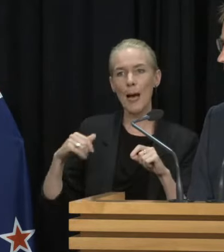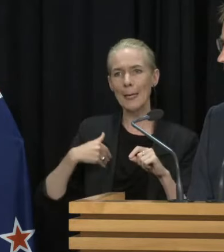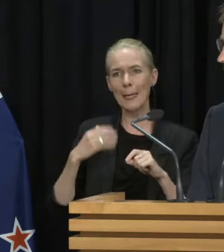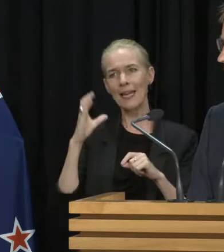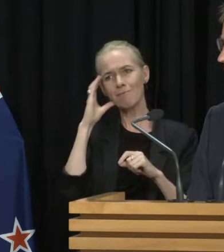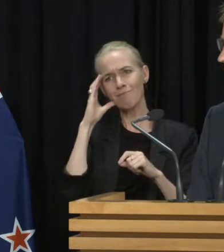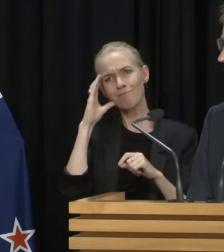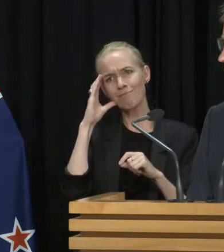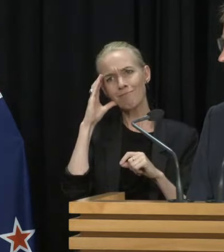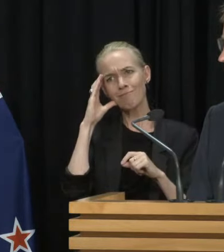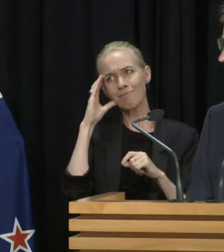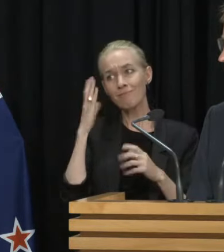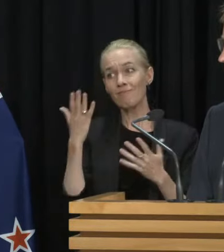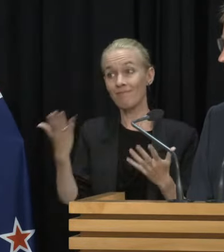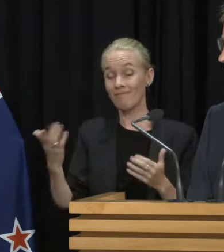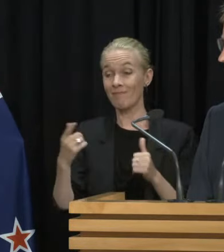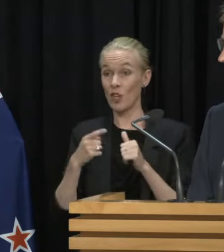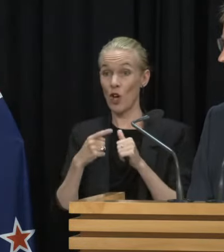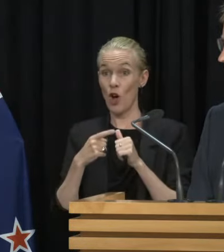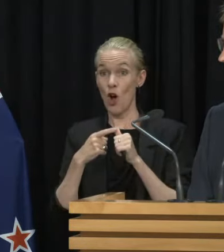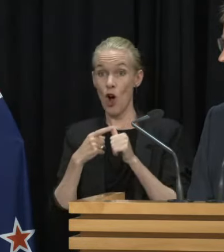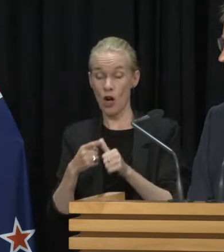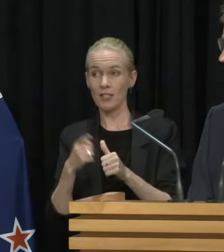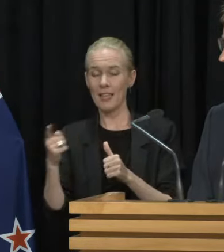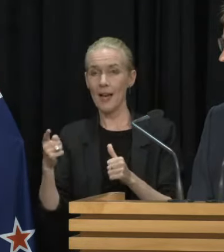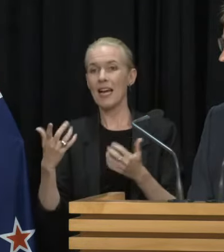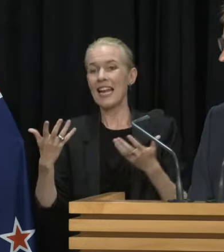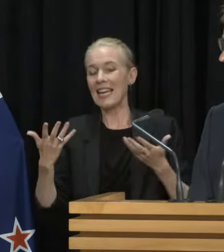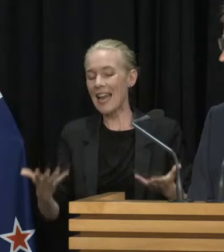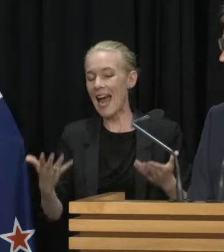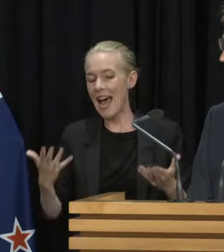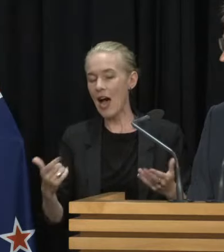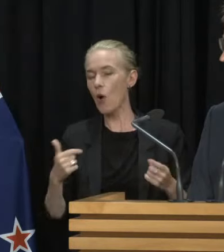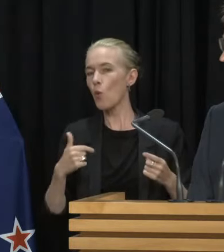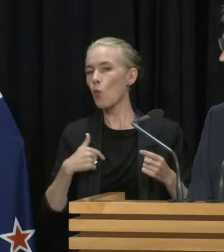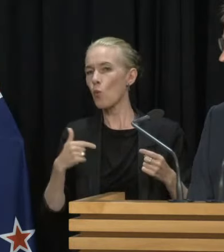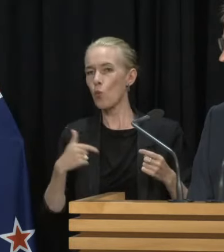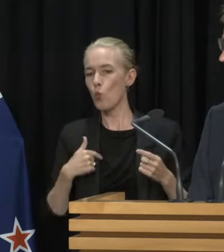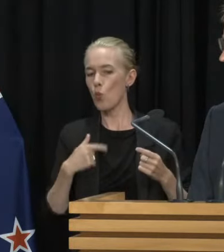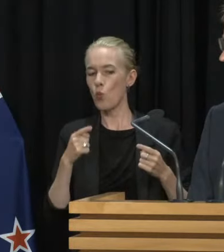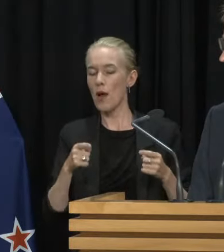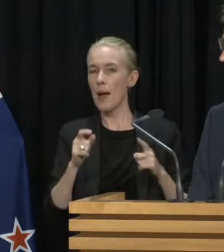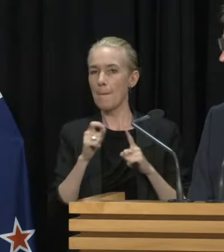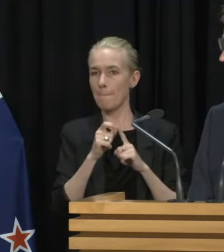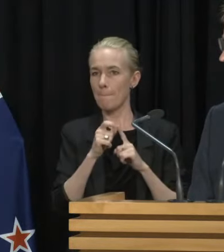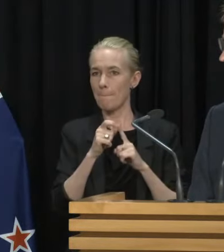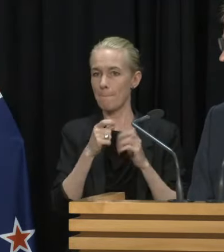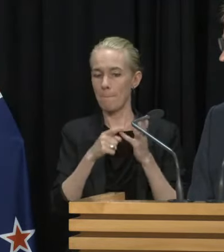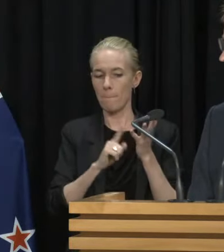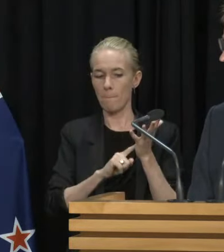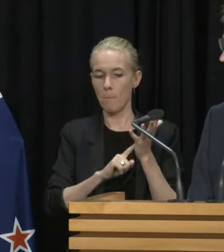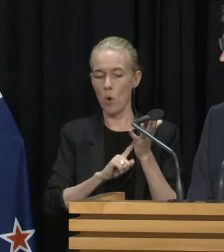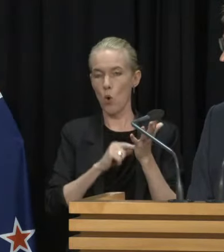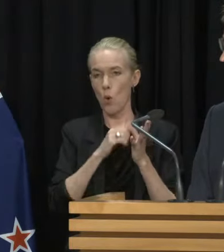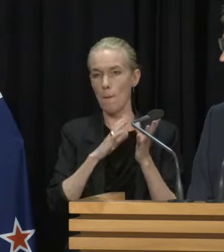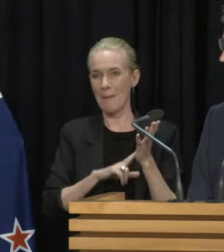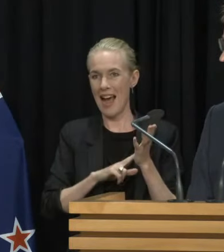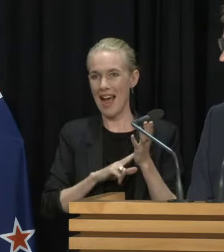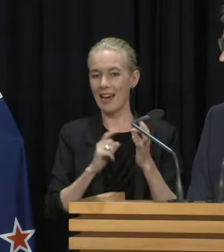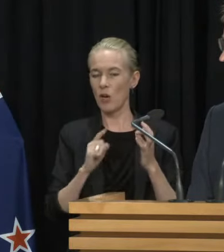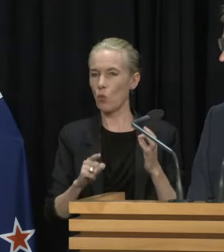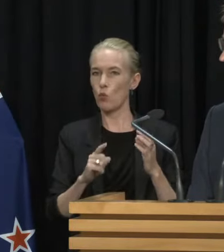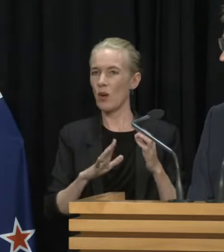Pullman, and at the moment we've made the decision to use the lower levels, and we won't fill that all the way up until we're confident that those upper levels, any